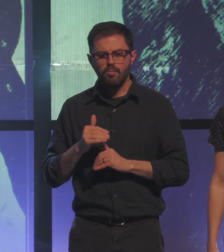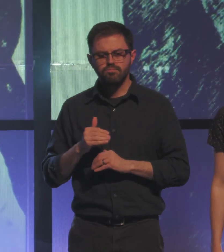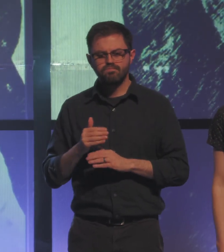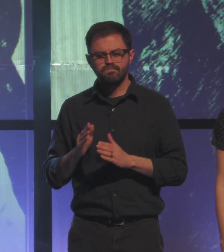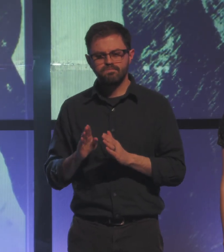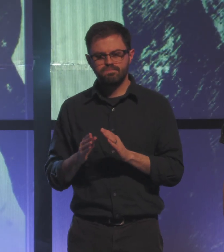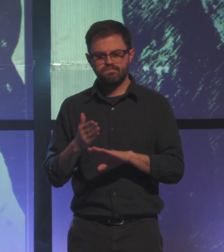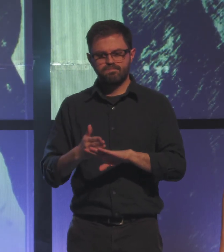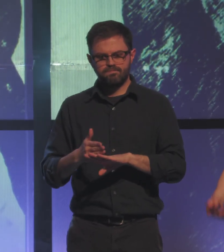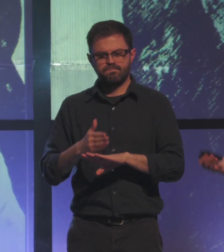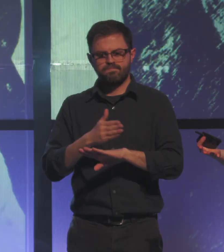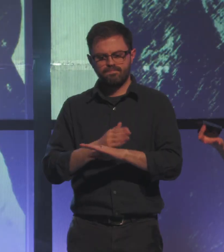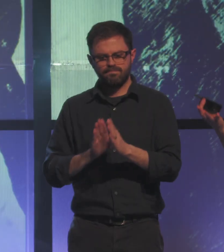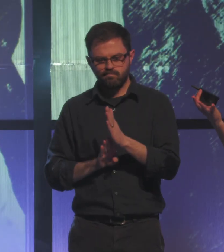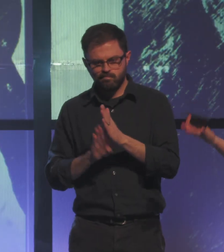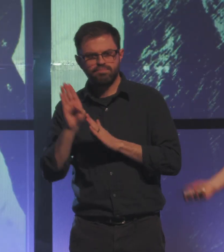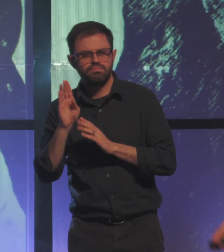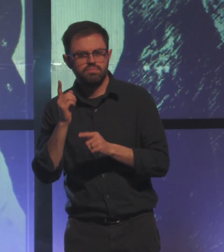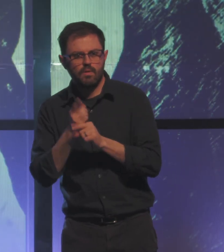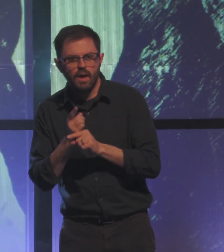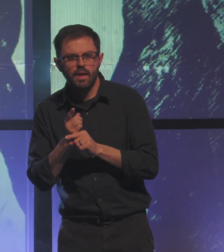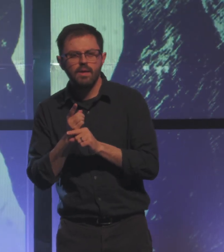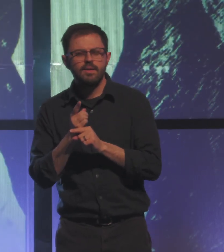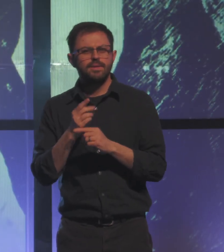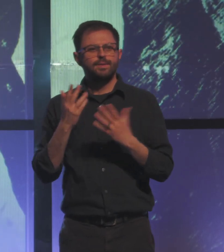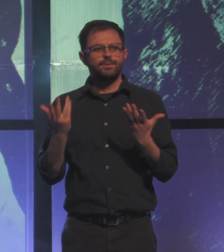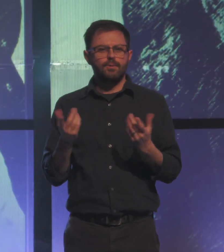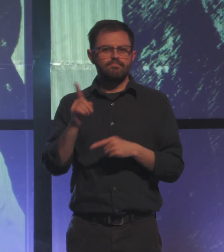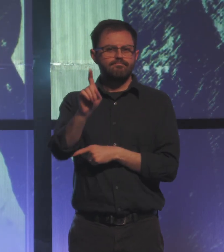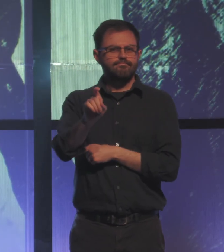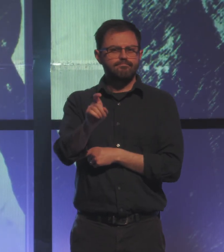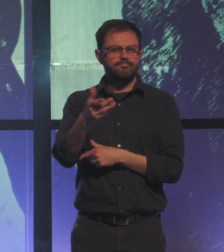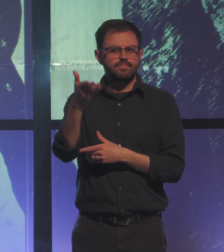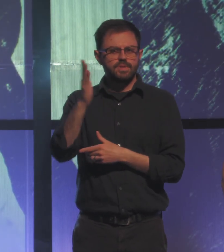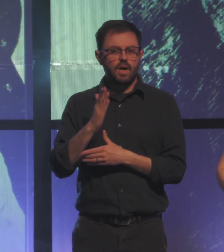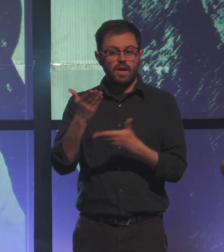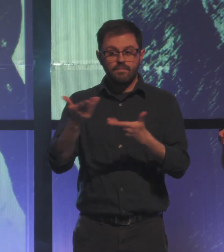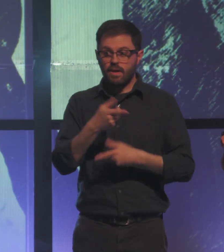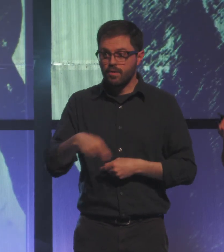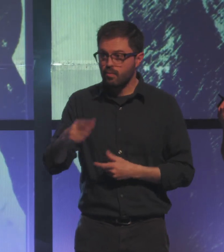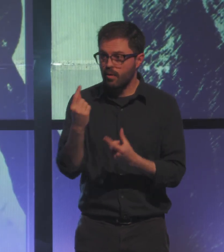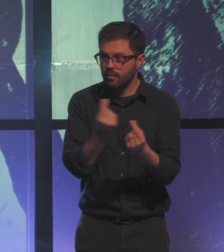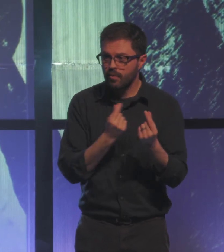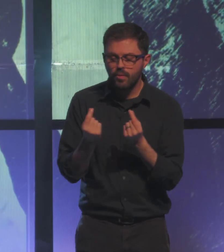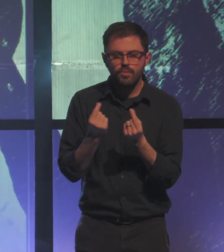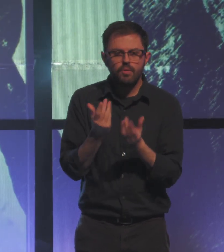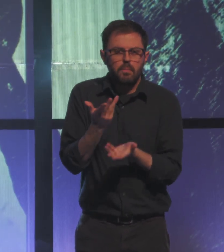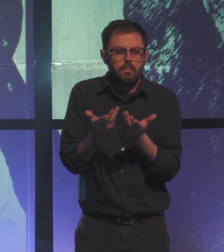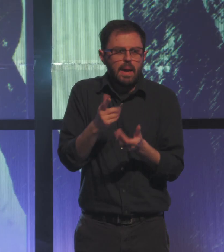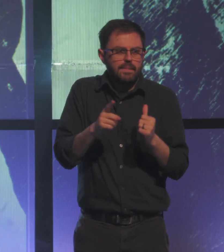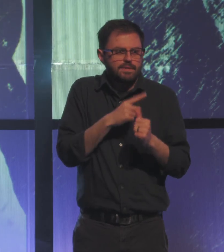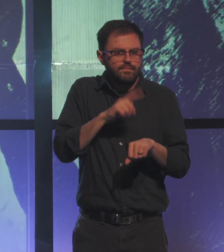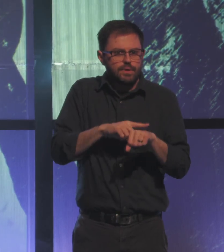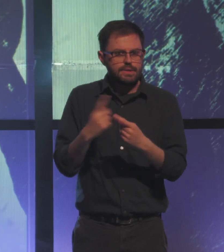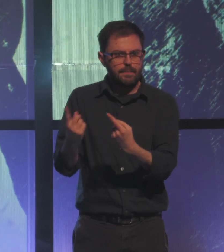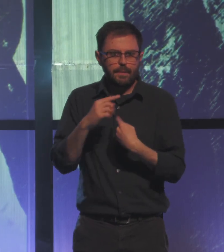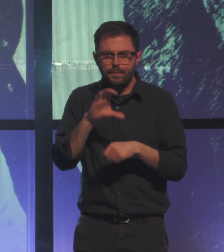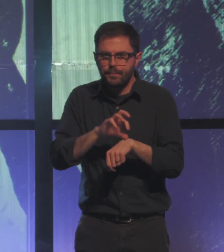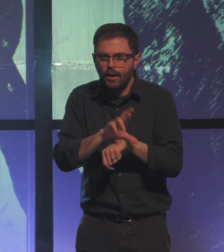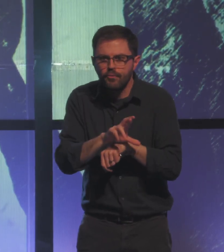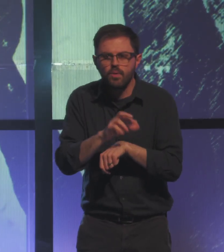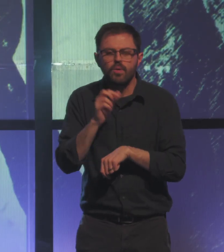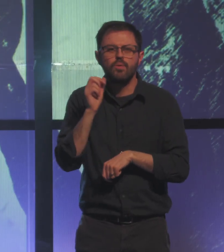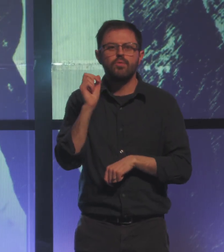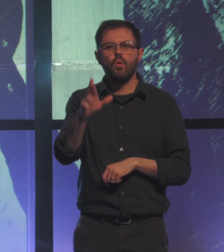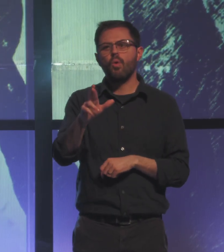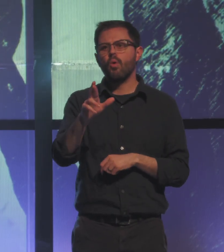God inviting you into today? What does this mean? What can you take from here? Maybe you're new. Maybe this is one of your first times here, or maybe in your